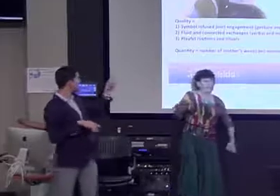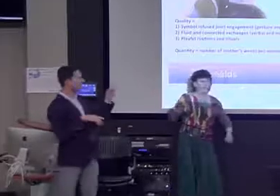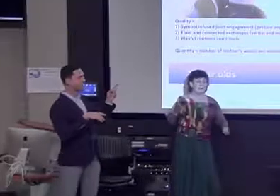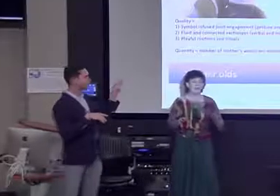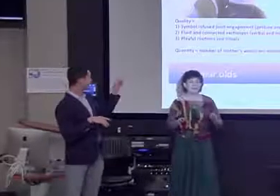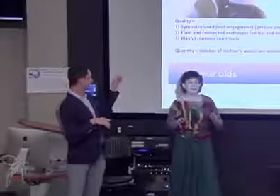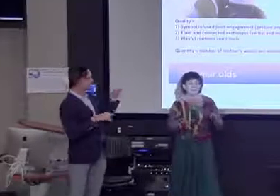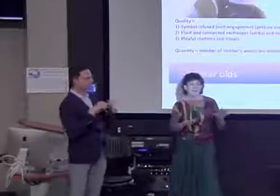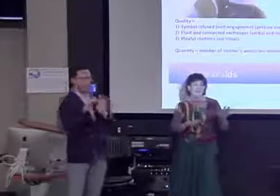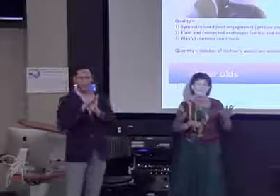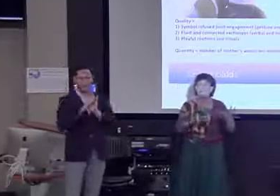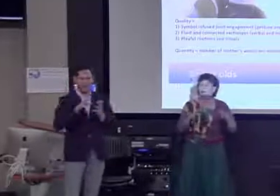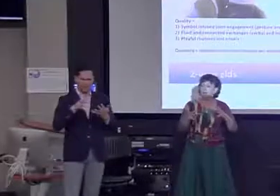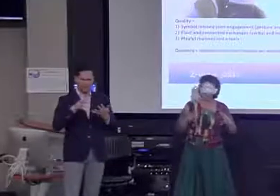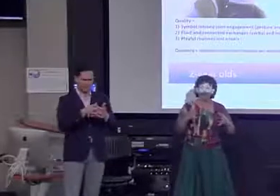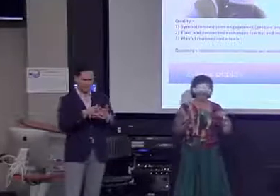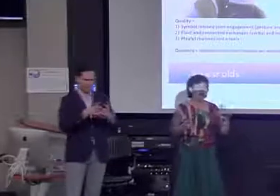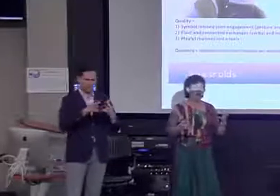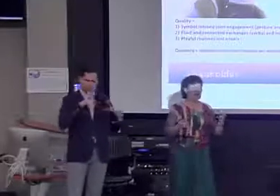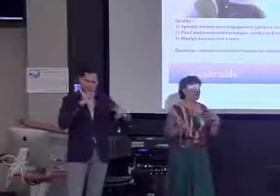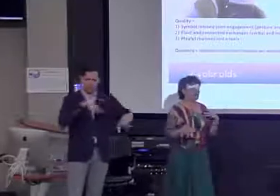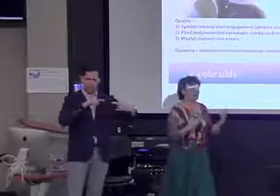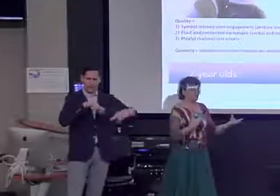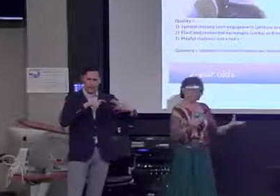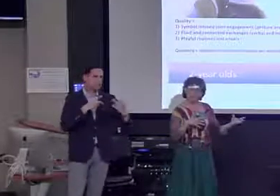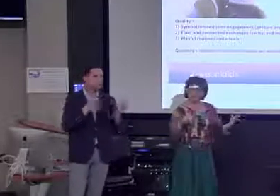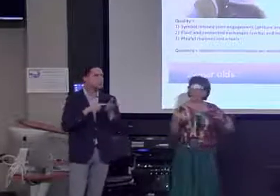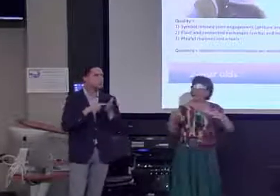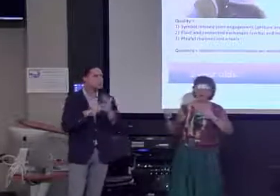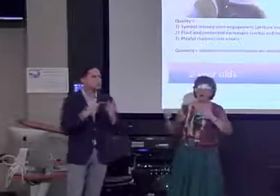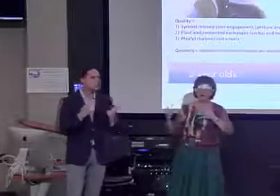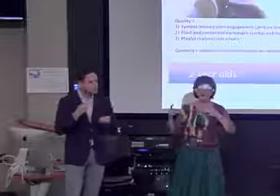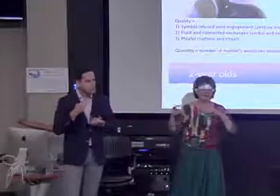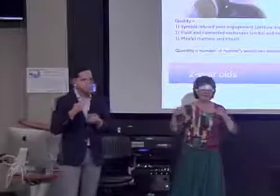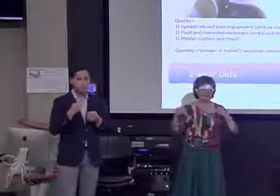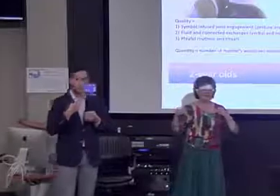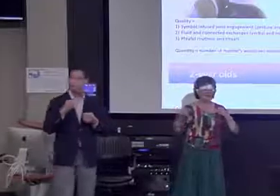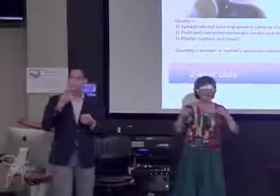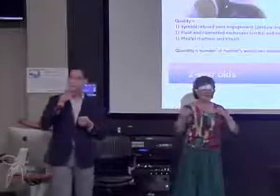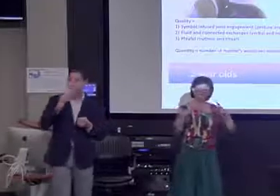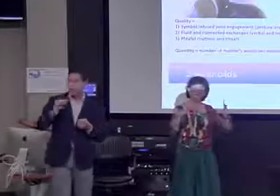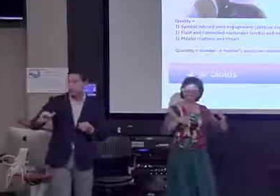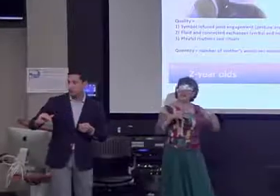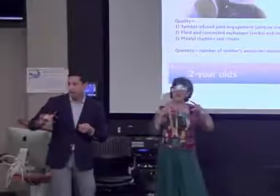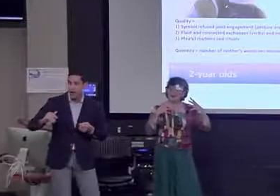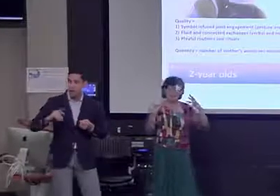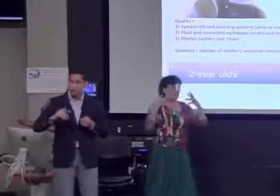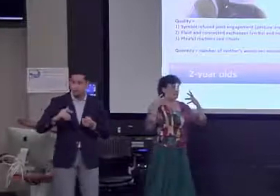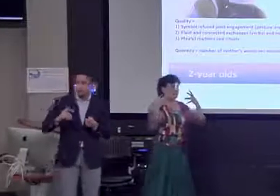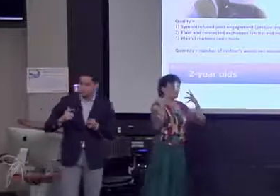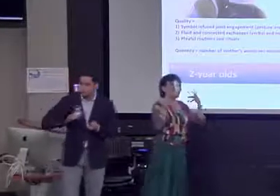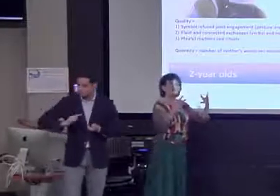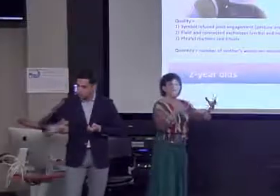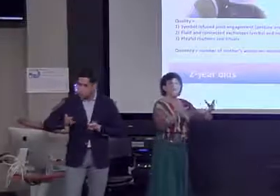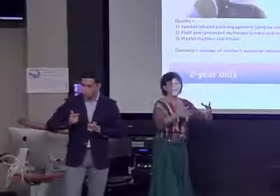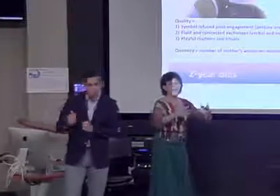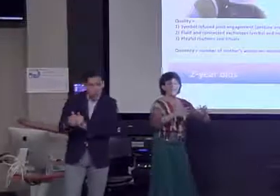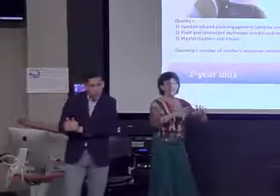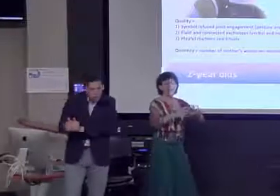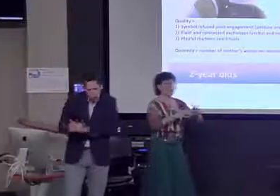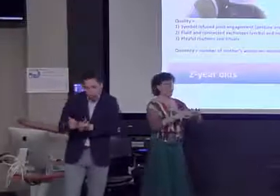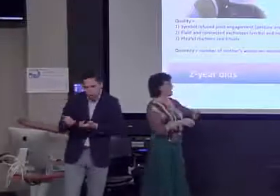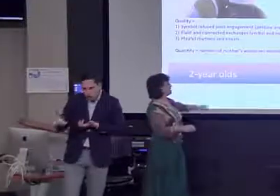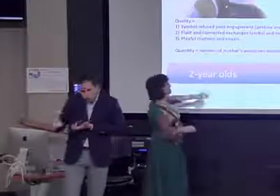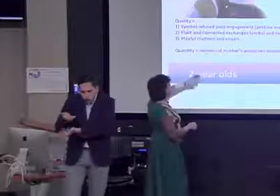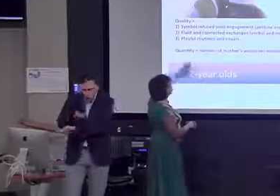it simply means, did mother and child use gesture and words together? Did they communicate